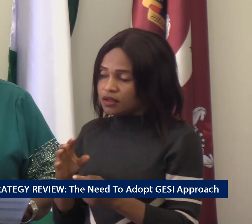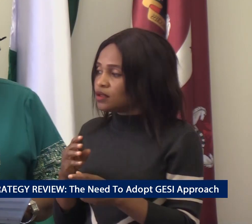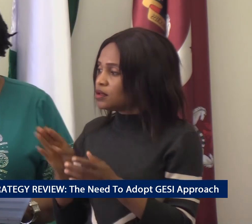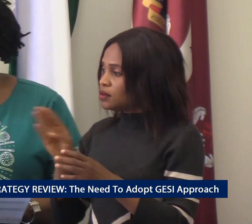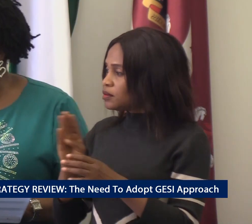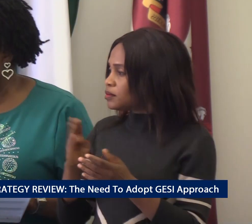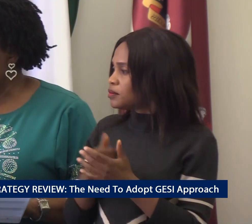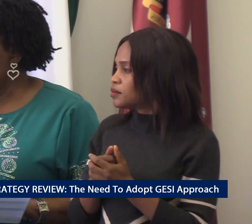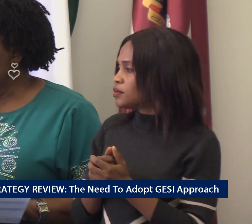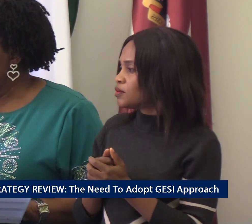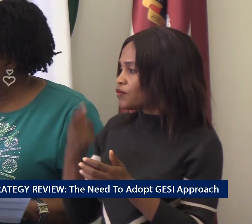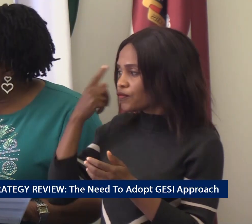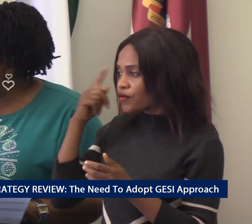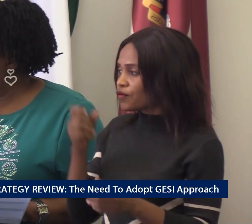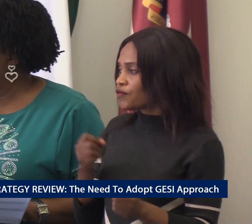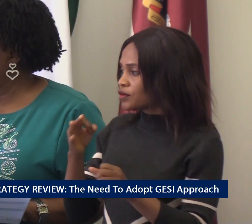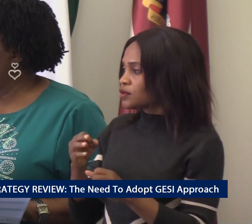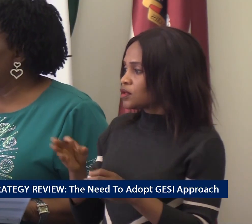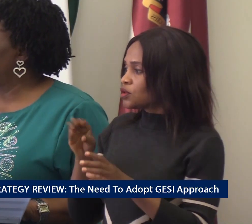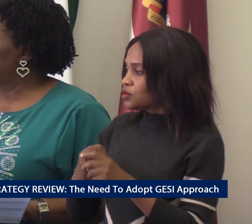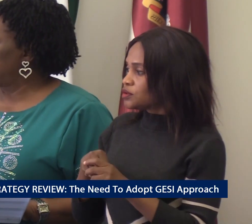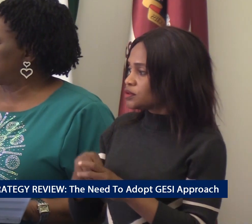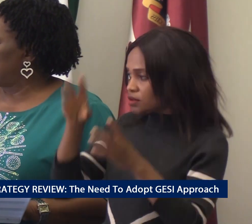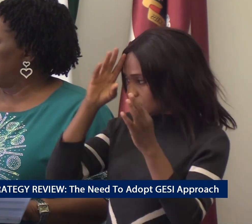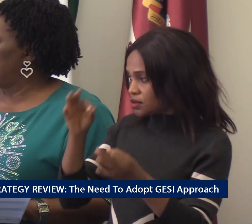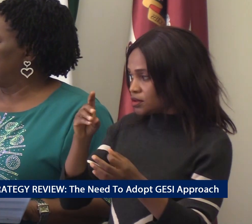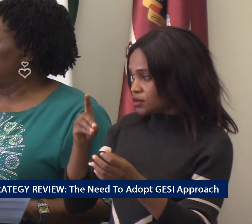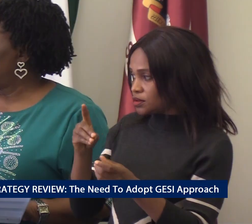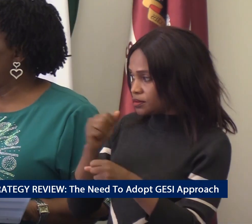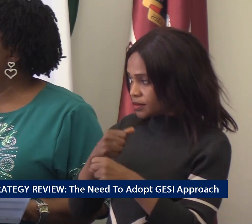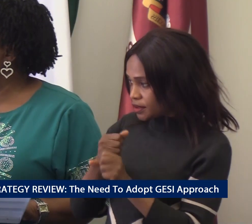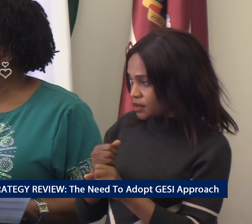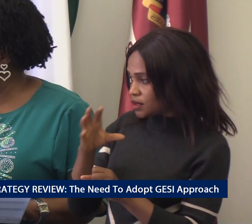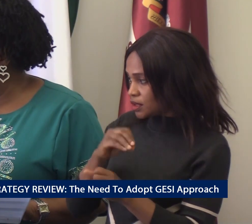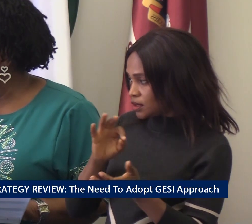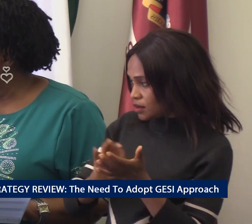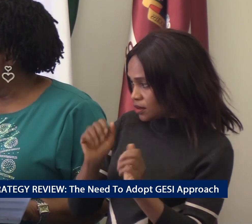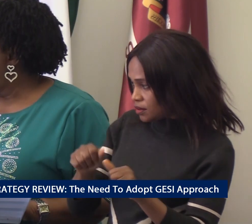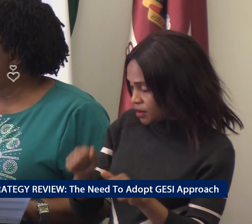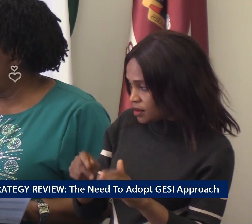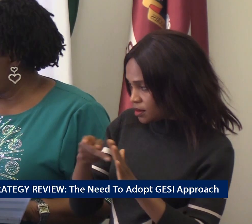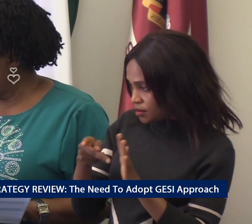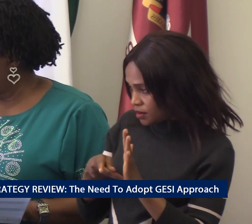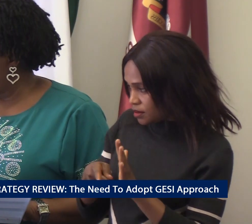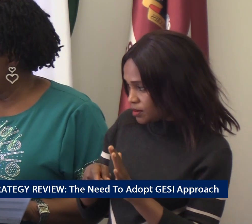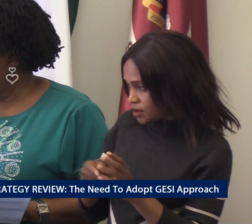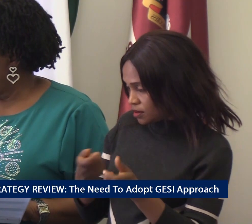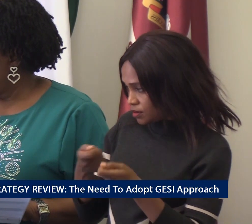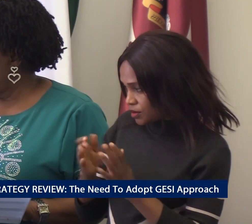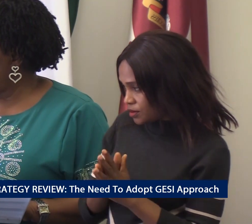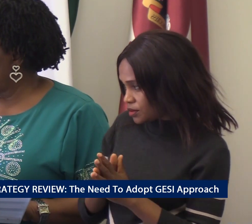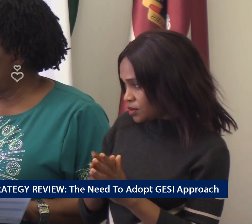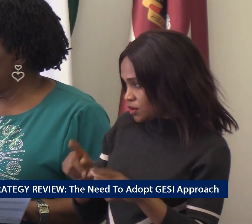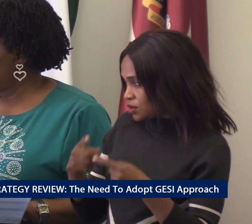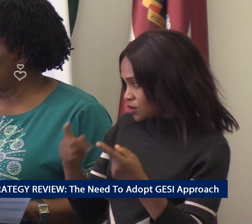equitable representation, inclusive decision-making, and accountability in parliamentary operations.